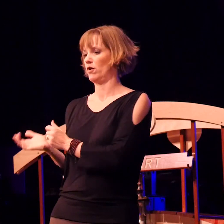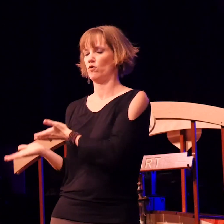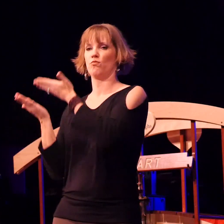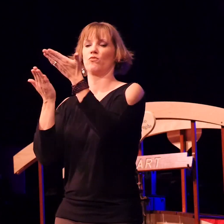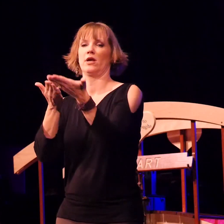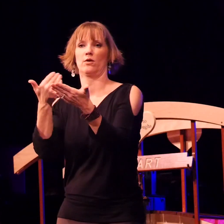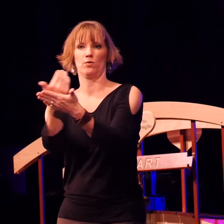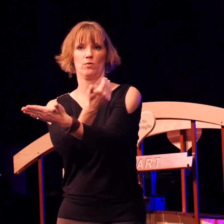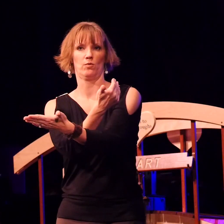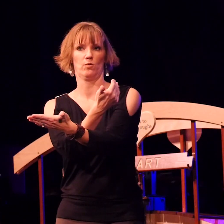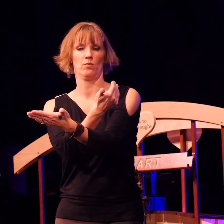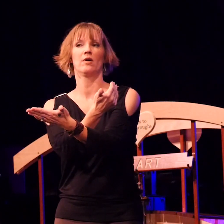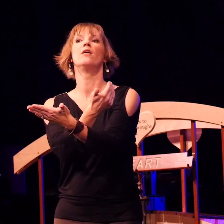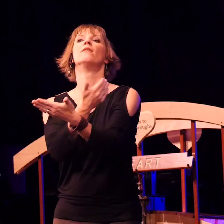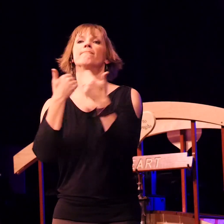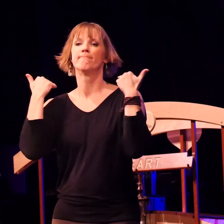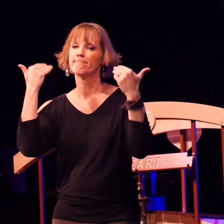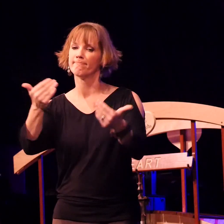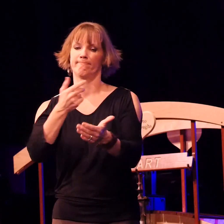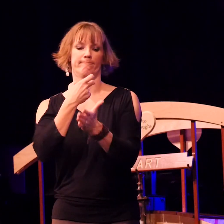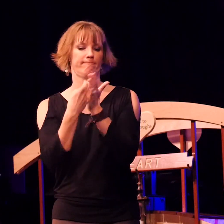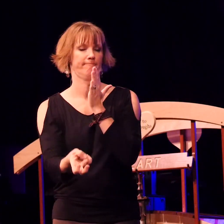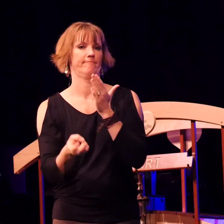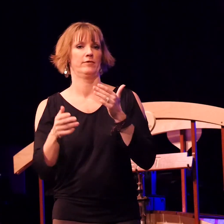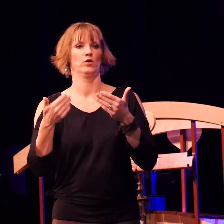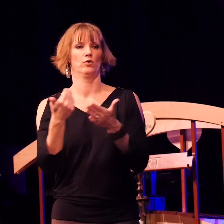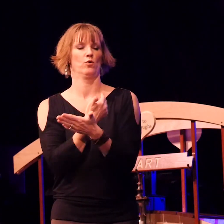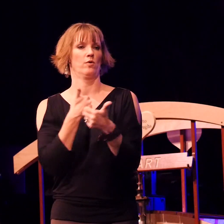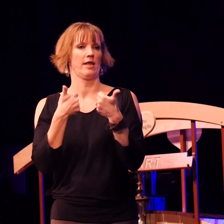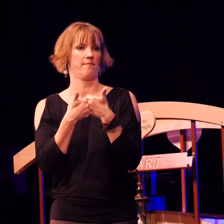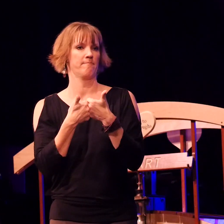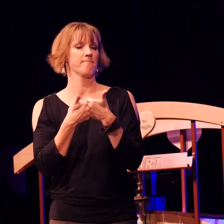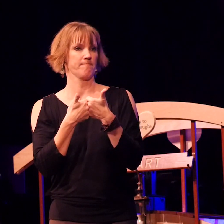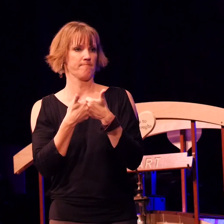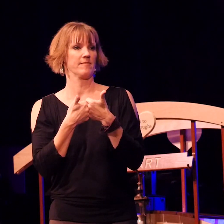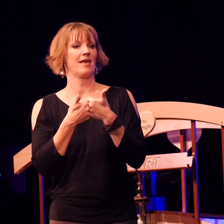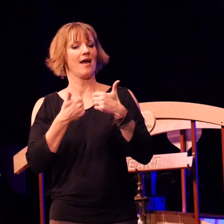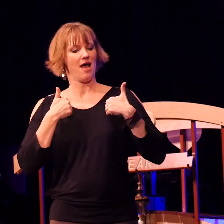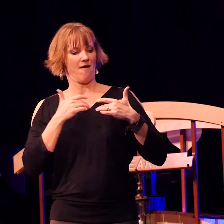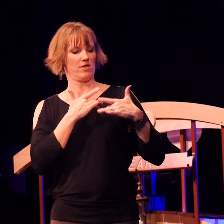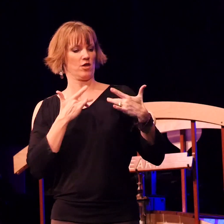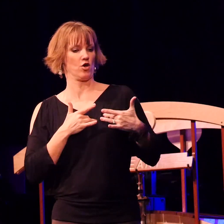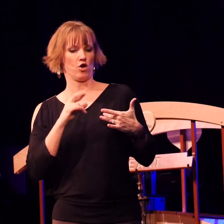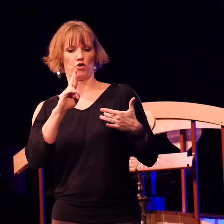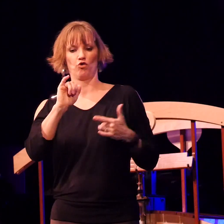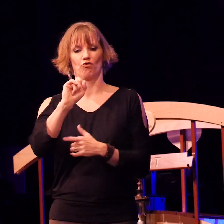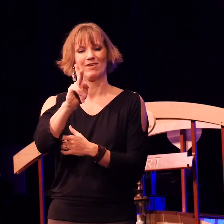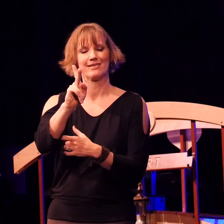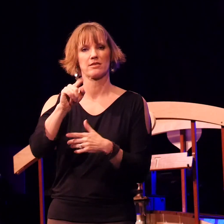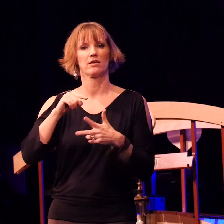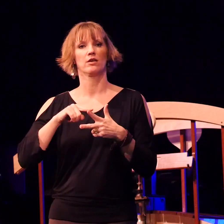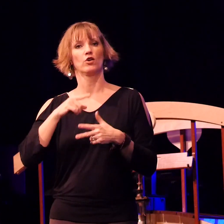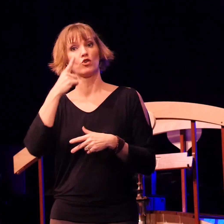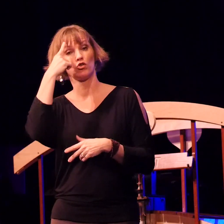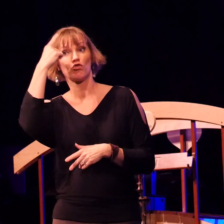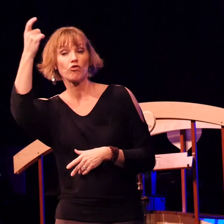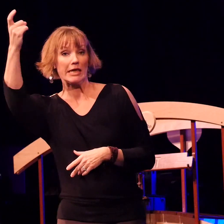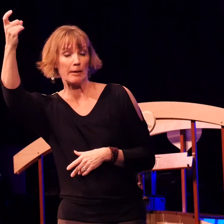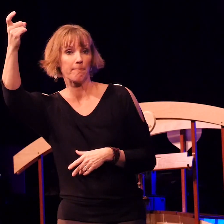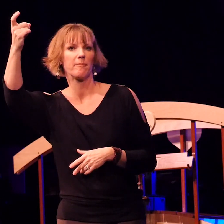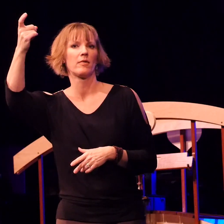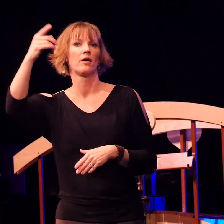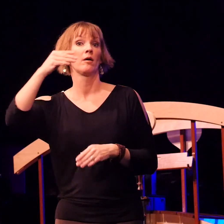game. Yep, it's about heart. It's about having the heart to risk, to dream, more than